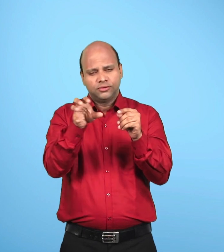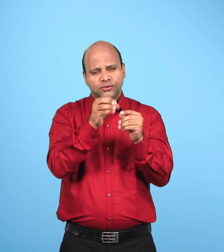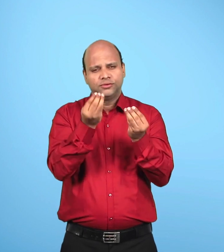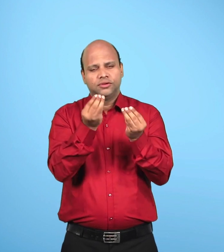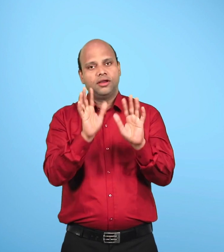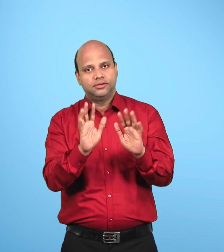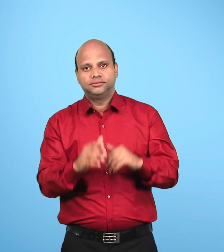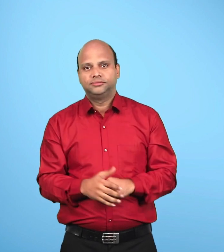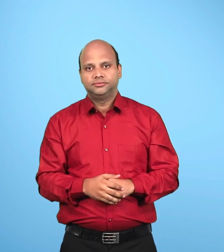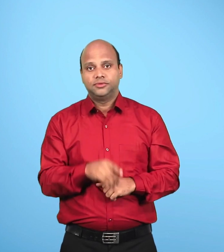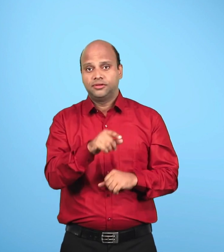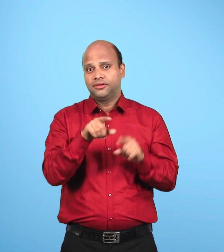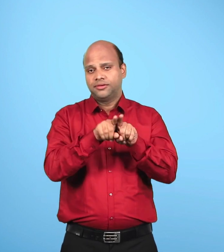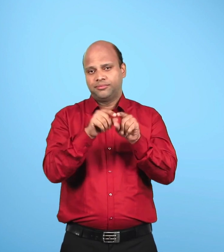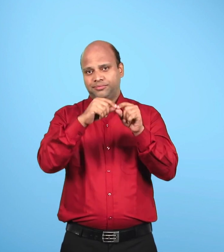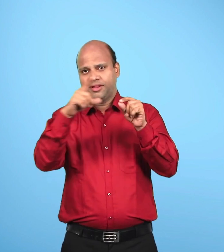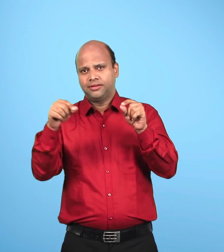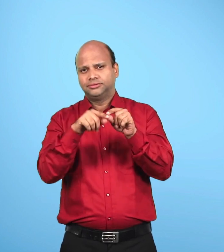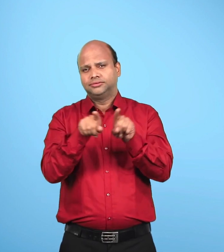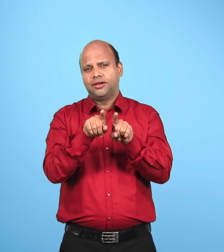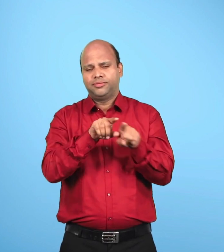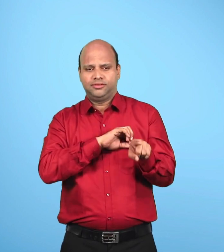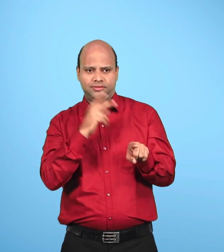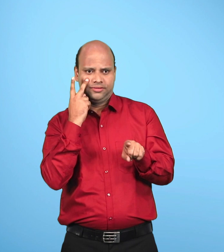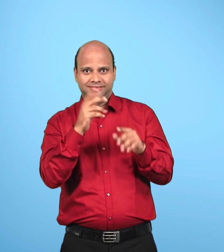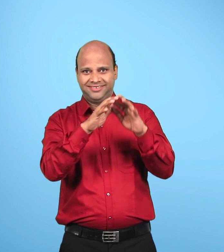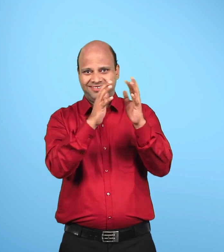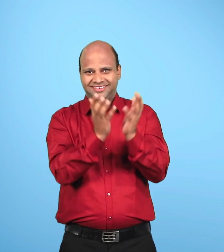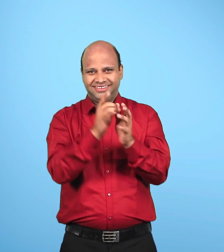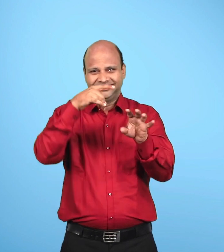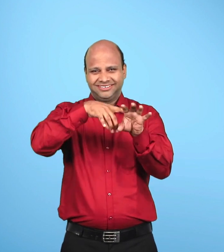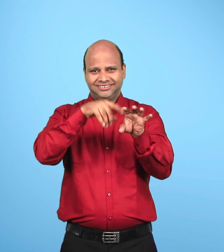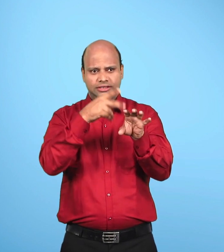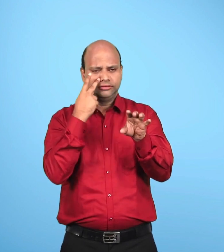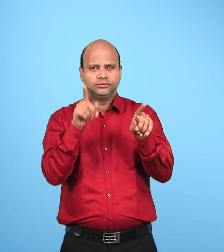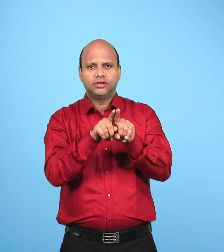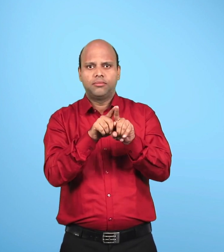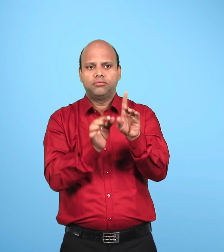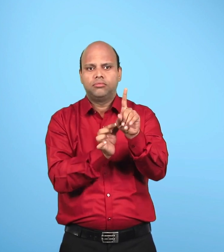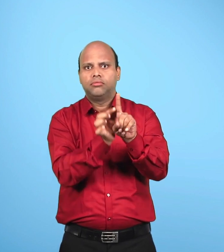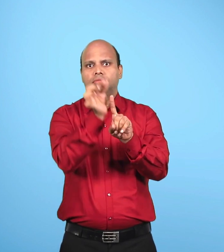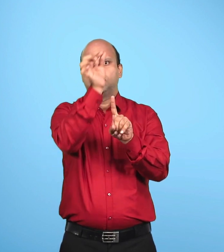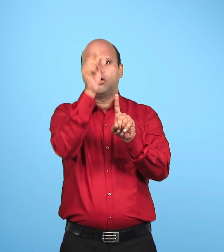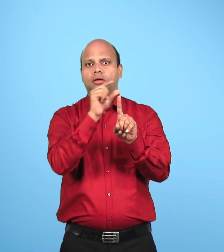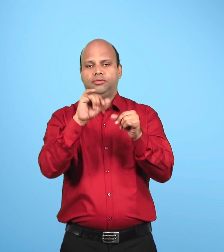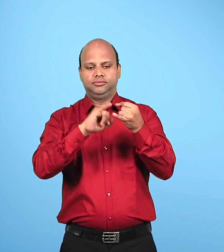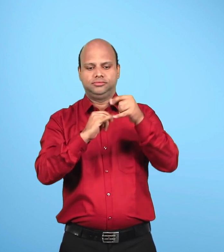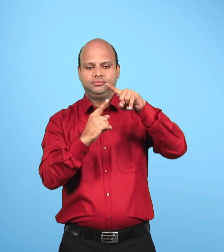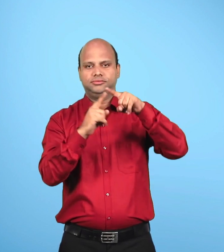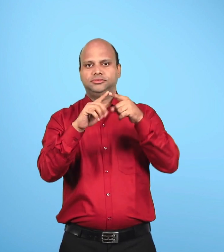leaves through transpiration. The leaf-like structure you see in a cactus is, in fact, its stem.